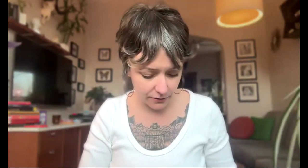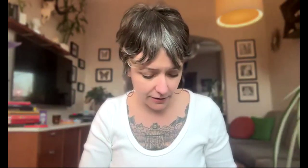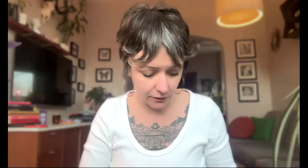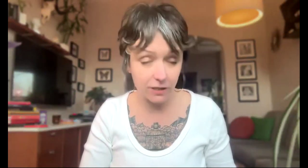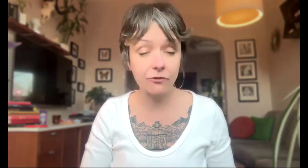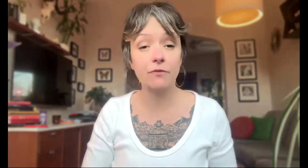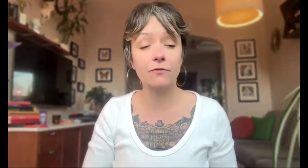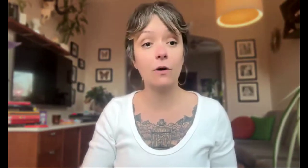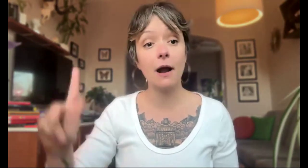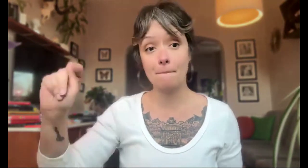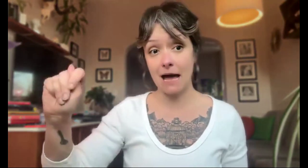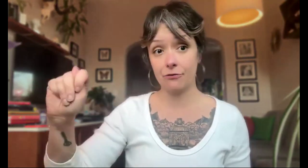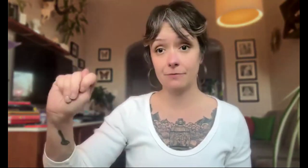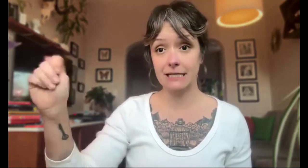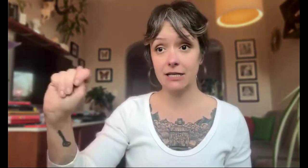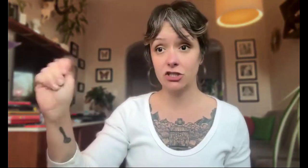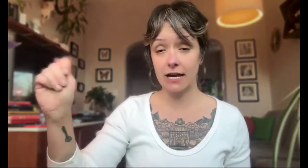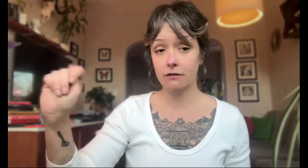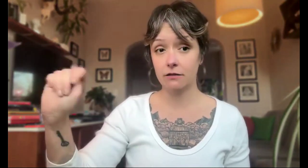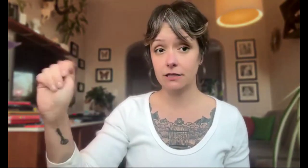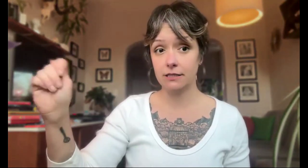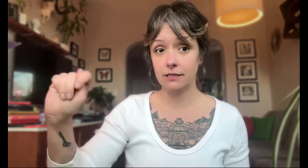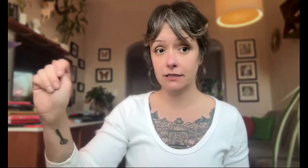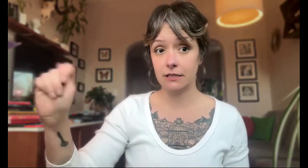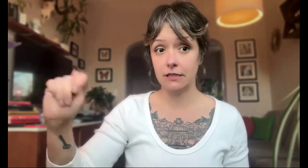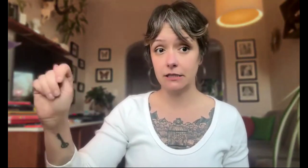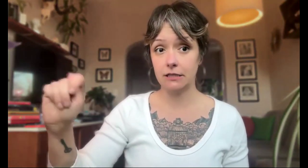Which, and the ones from before, bathroom tea shake.